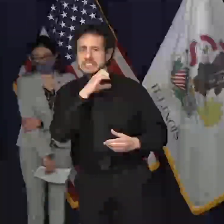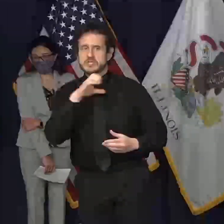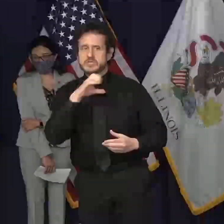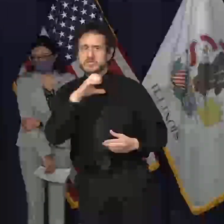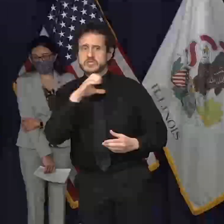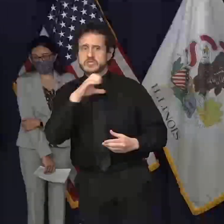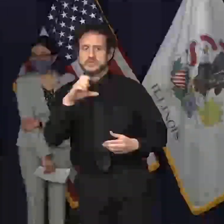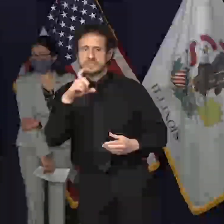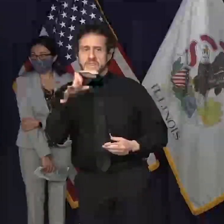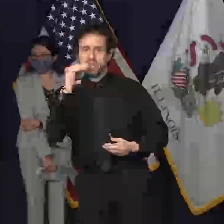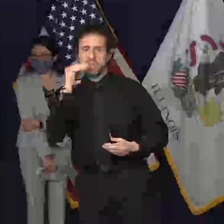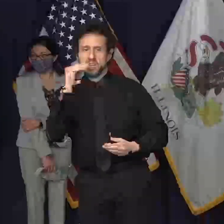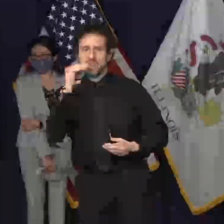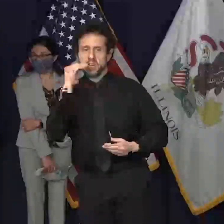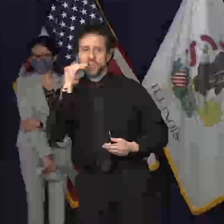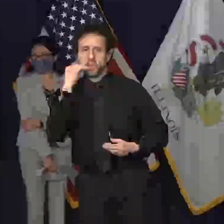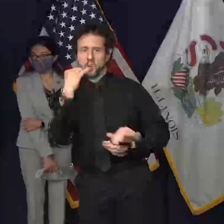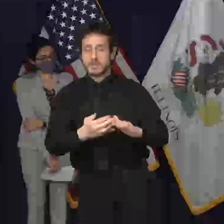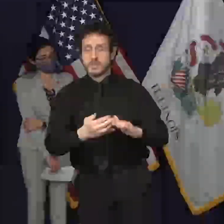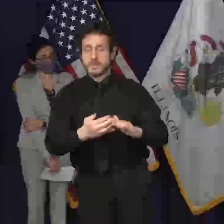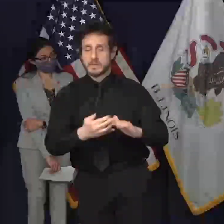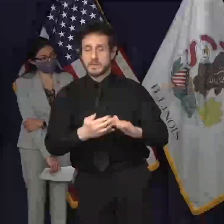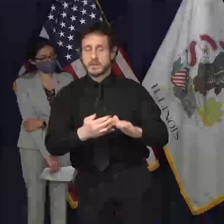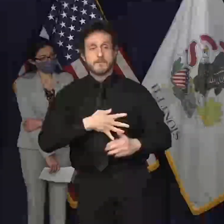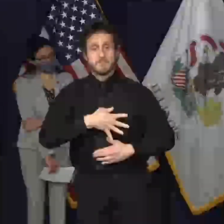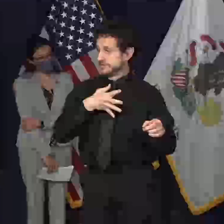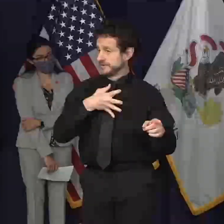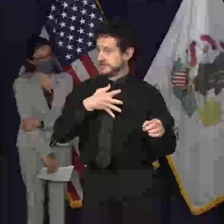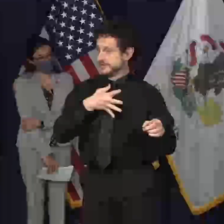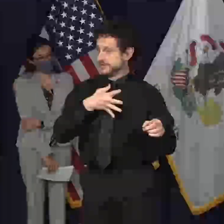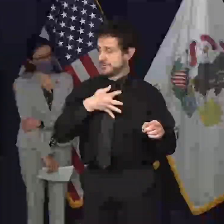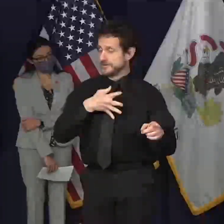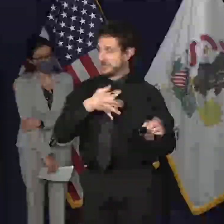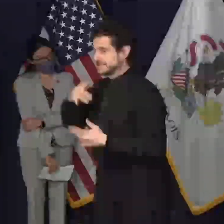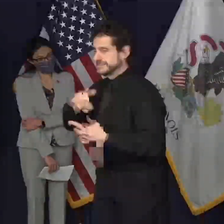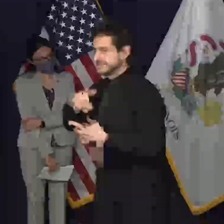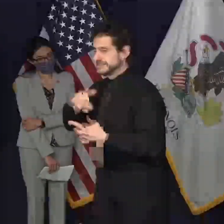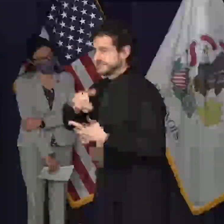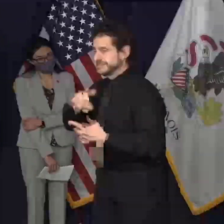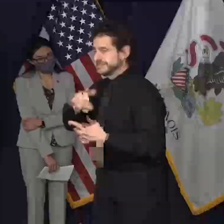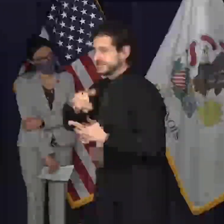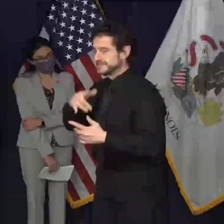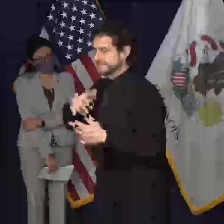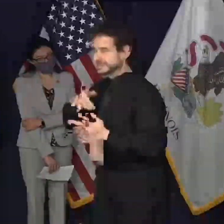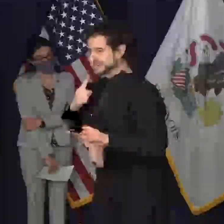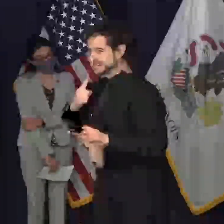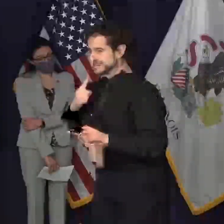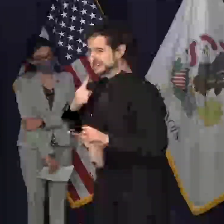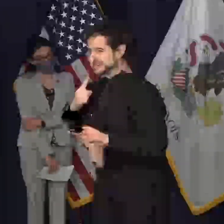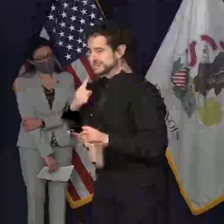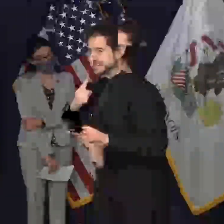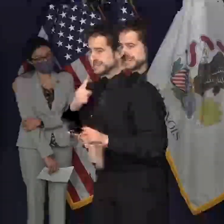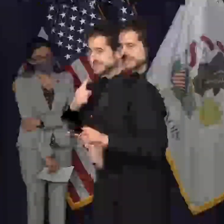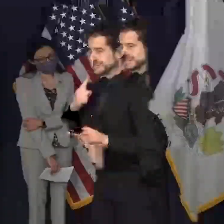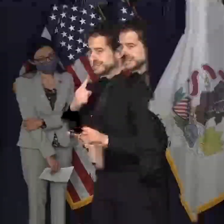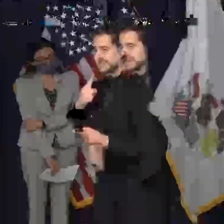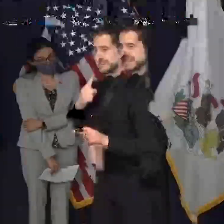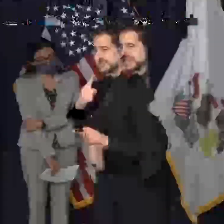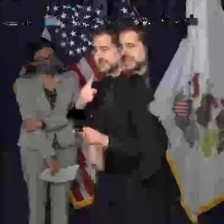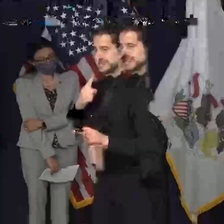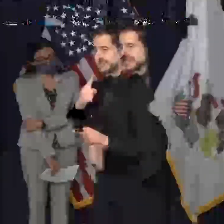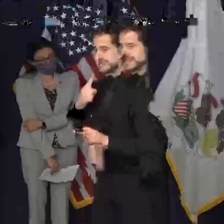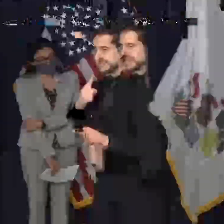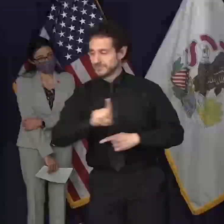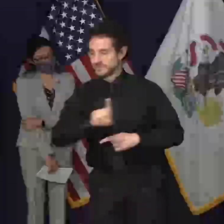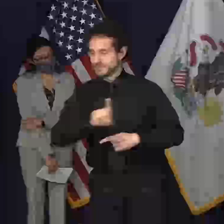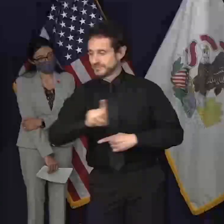my mother, the kids can only drop something off at the door because we don't want to expose her to any additional risk.